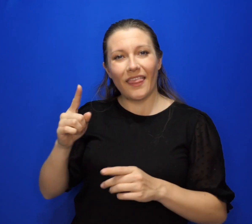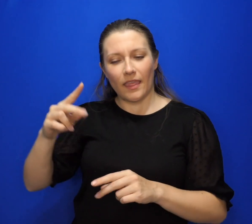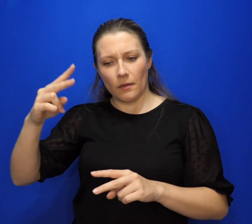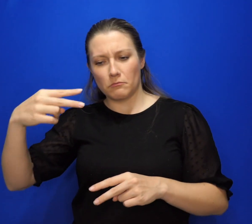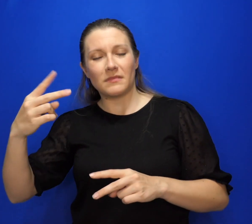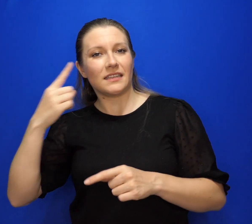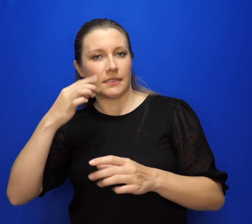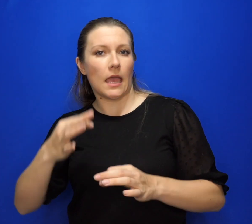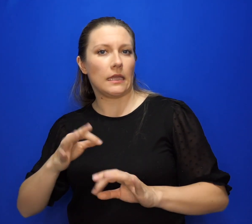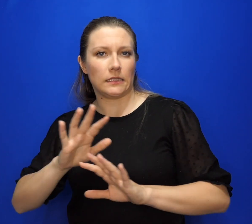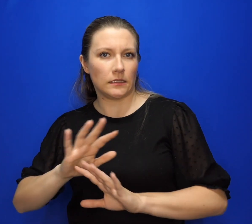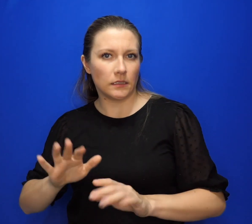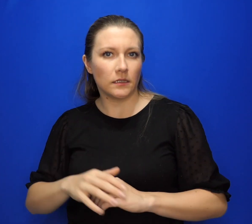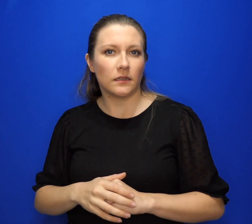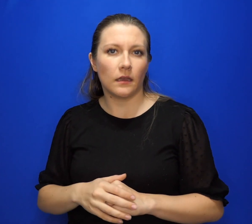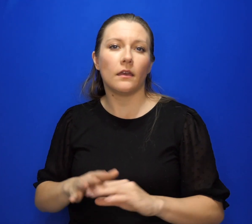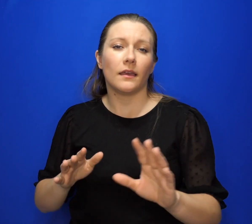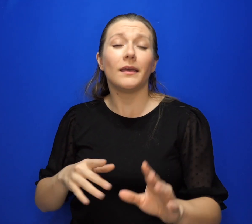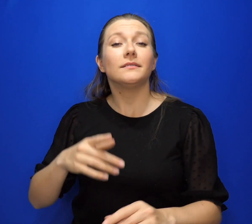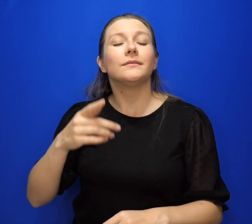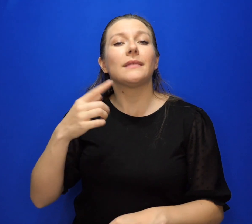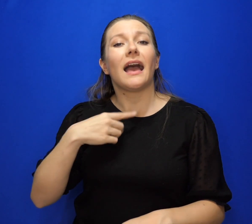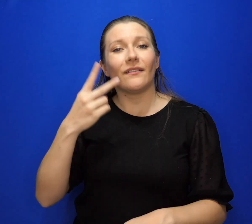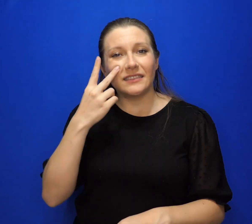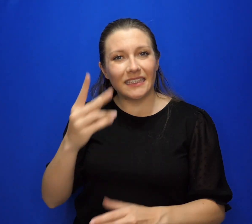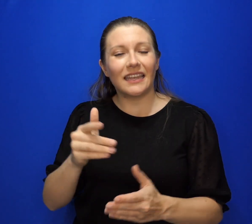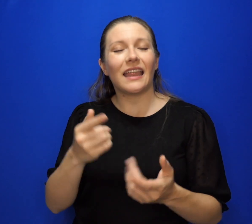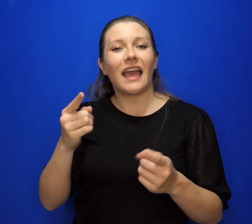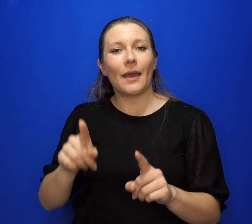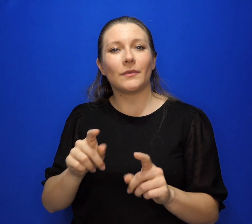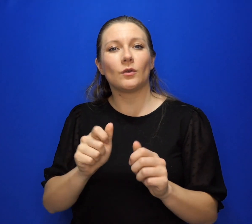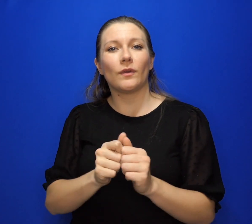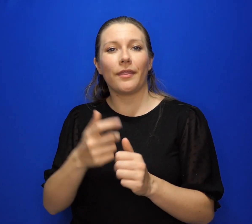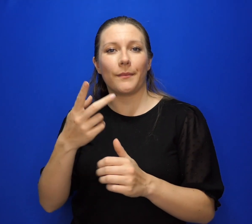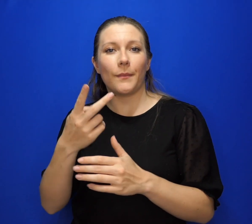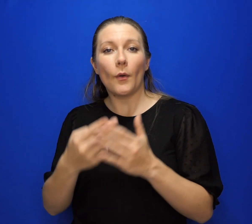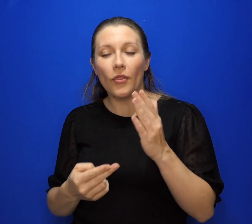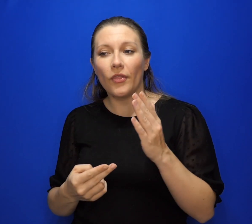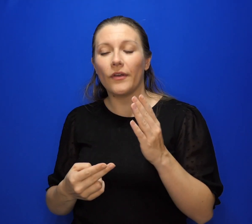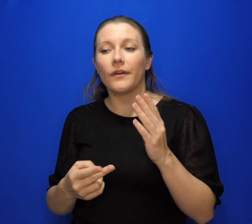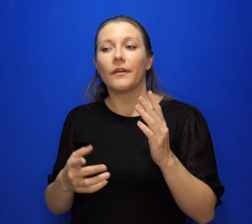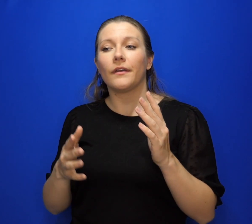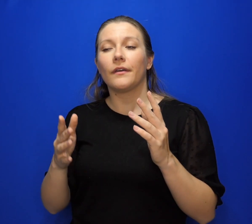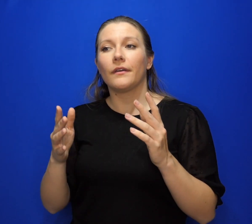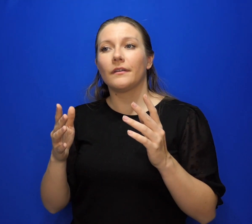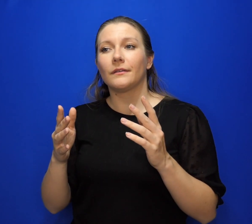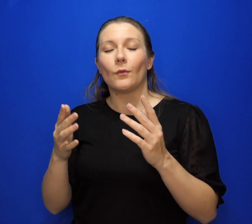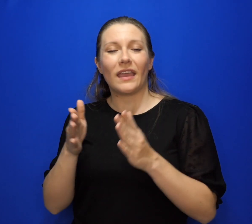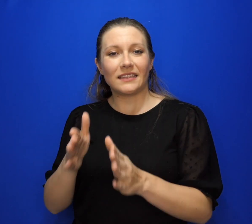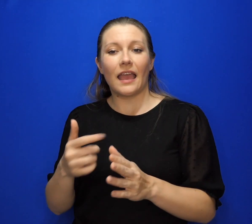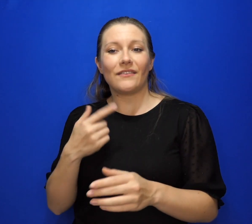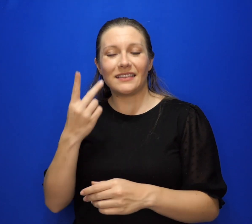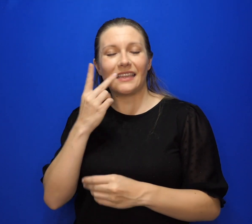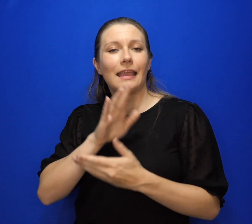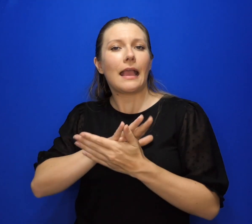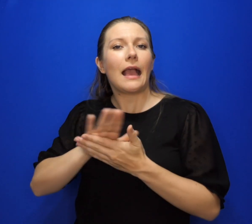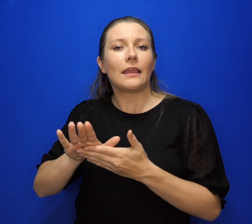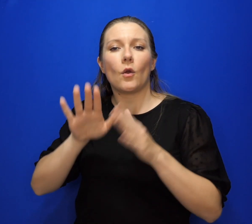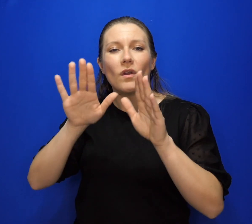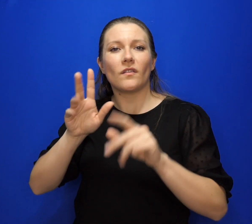are. And because I think I've seen it happen in both directions. I've seen like very kind, lovely people get overwhelmed by information.